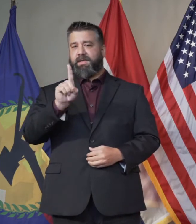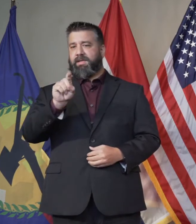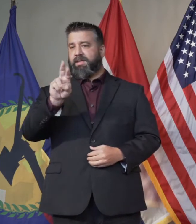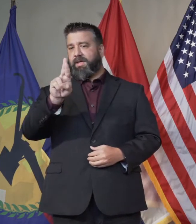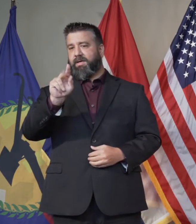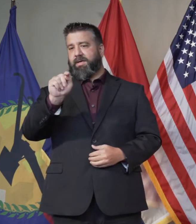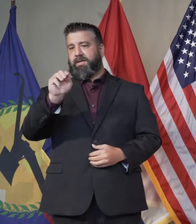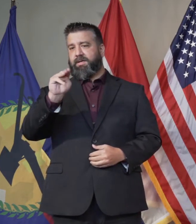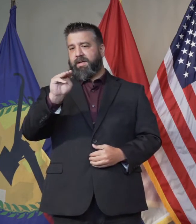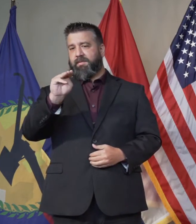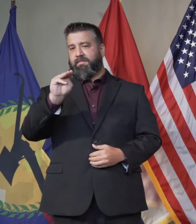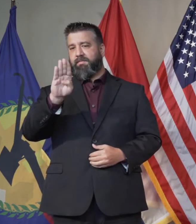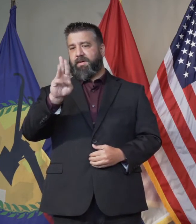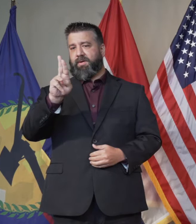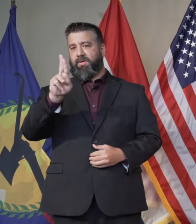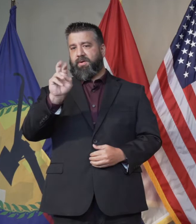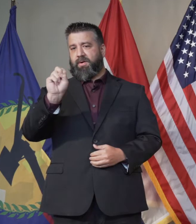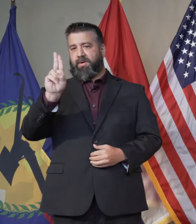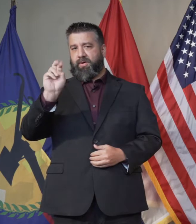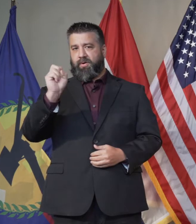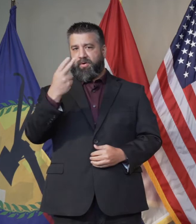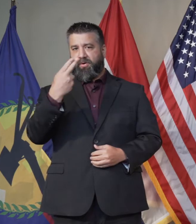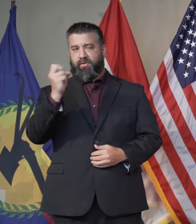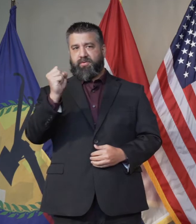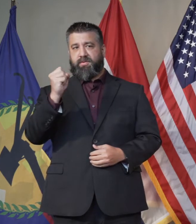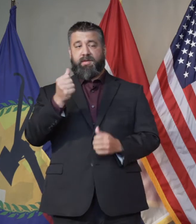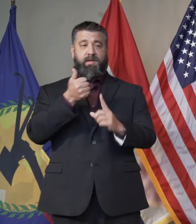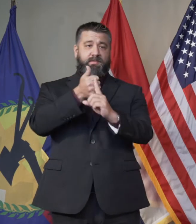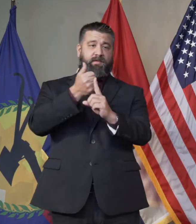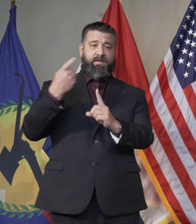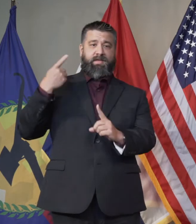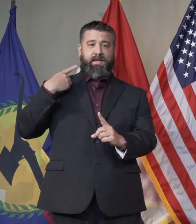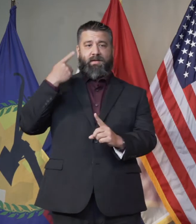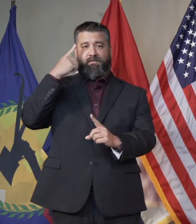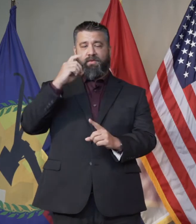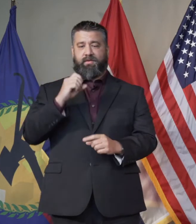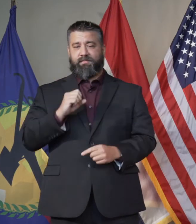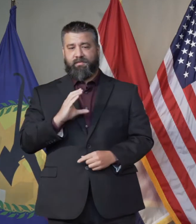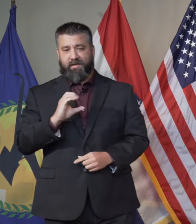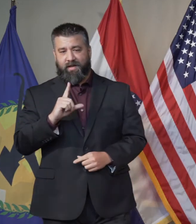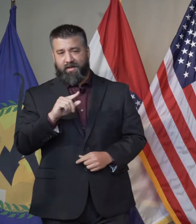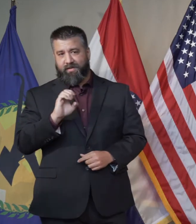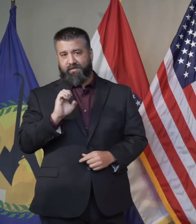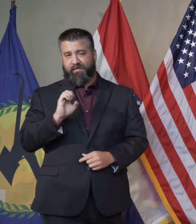School of Health and Social Justice for St. Louis University. Dr. Burrows.